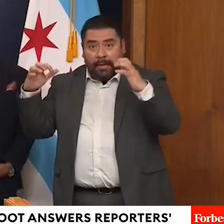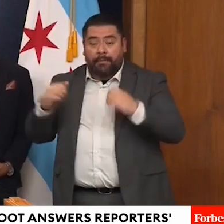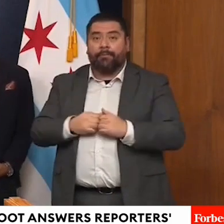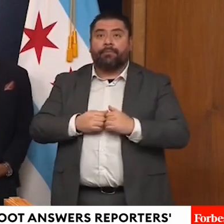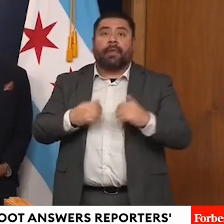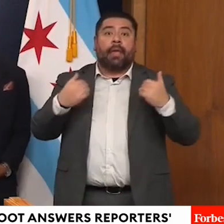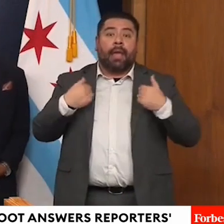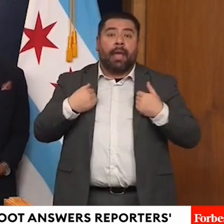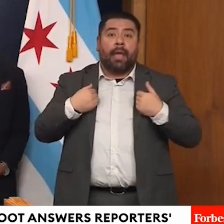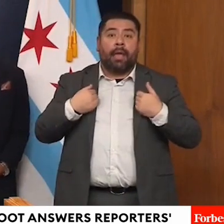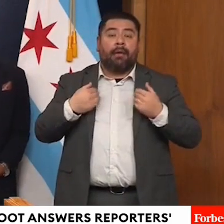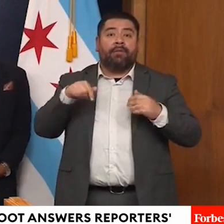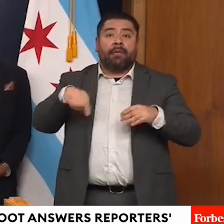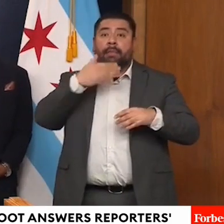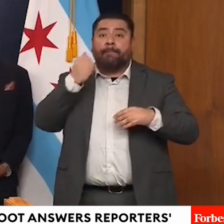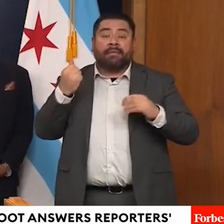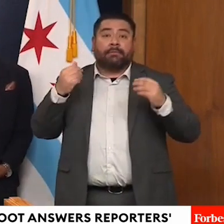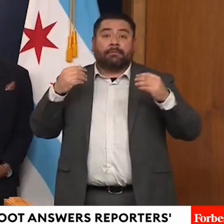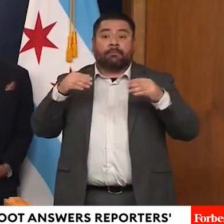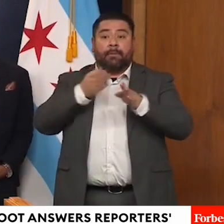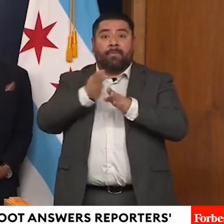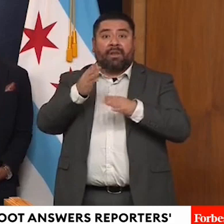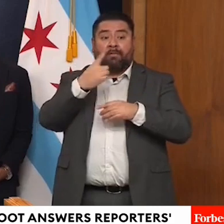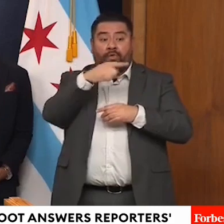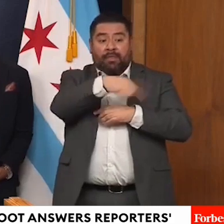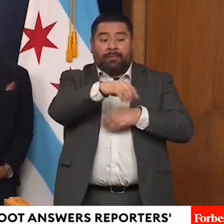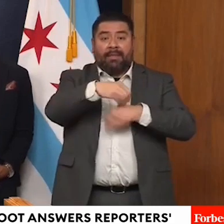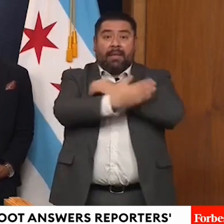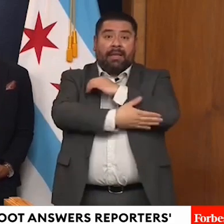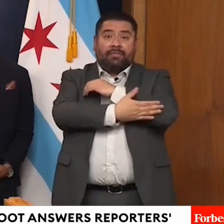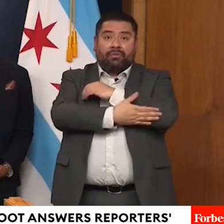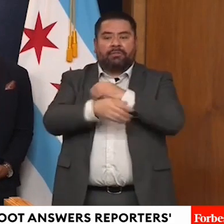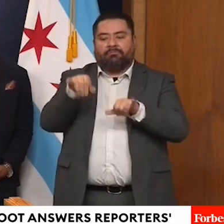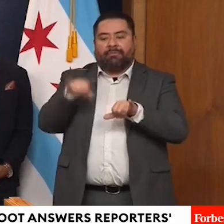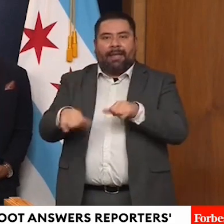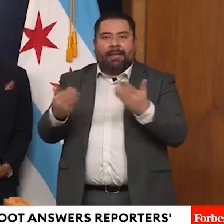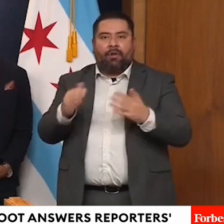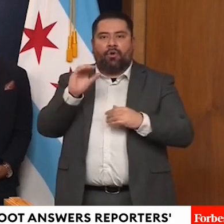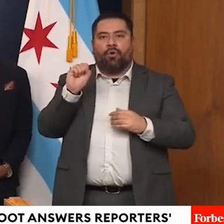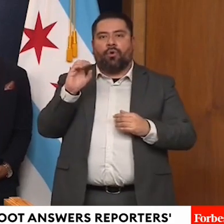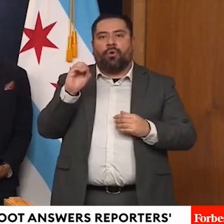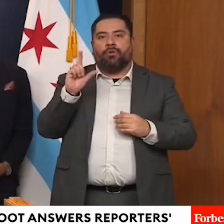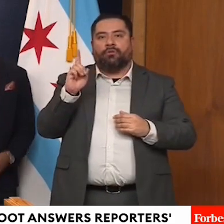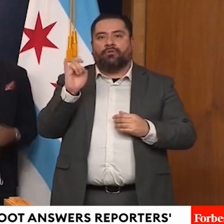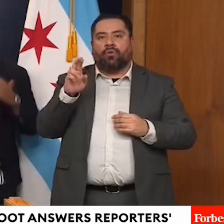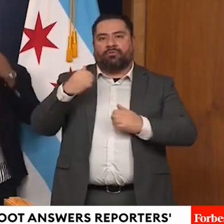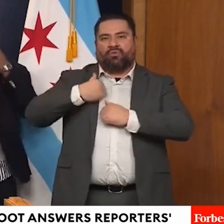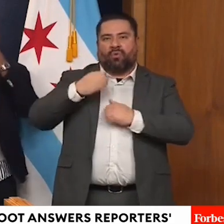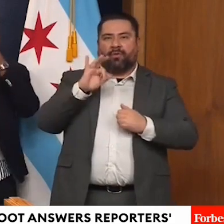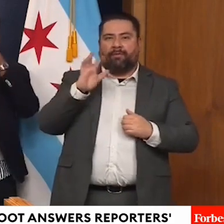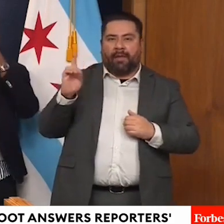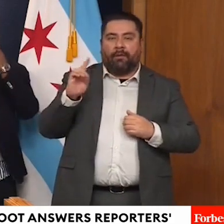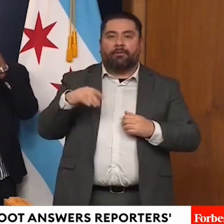being truly in the best market for them in the country is remaining at Soldier Field, working with us to modernize